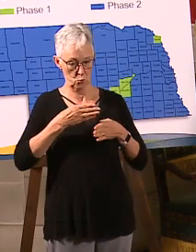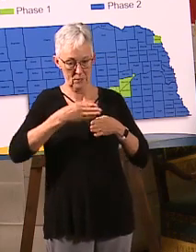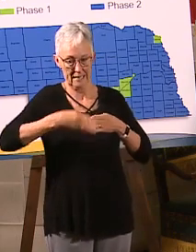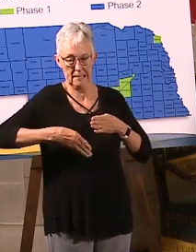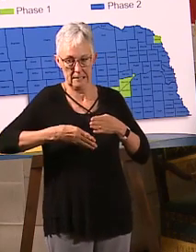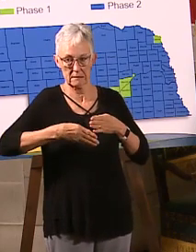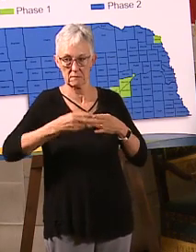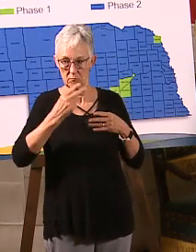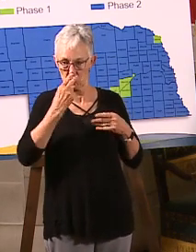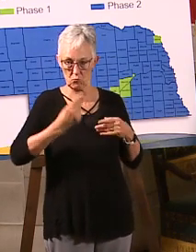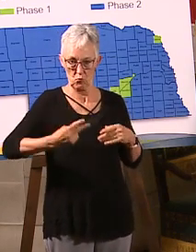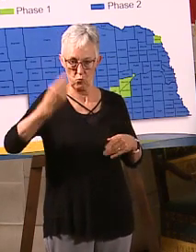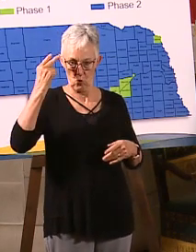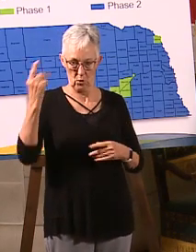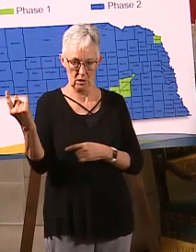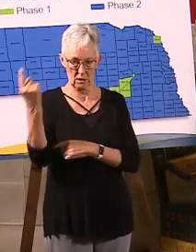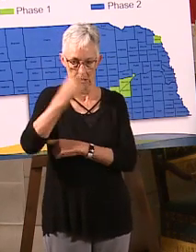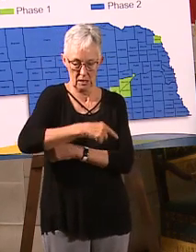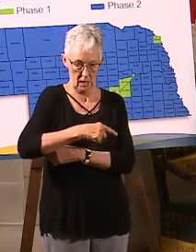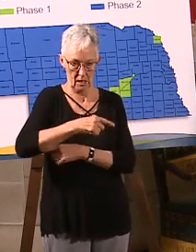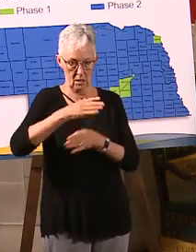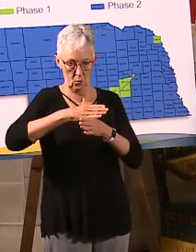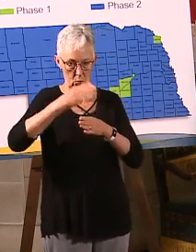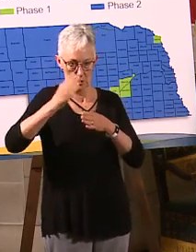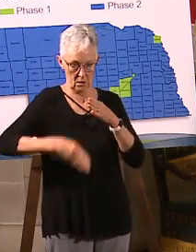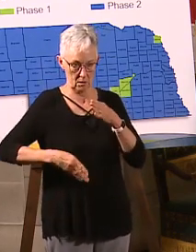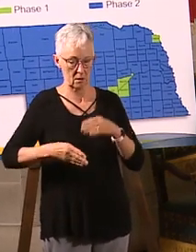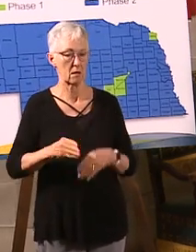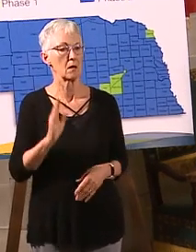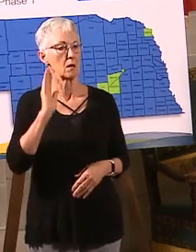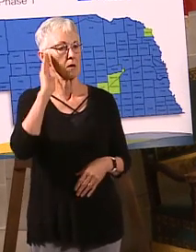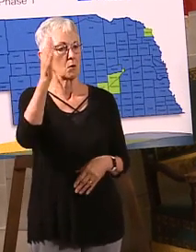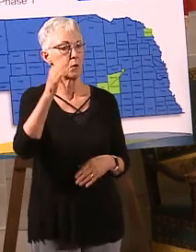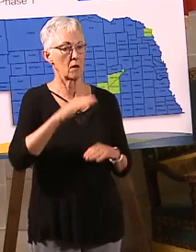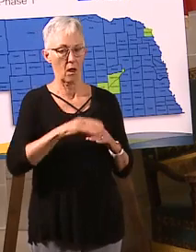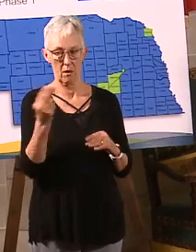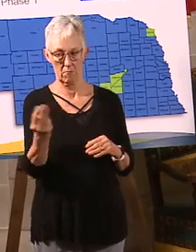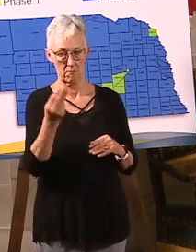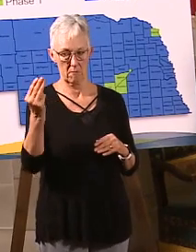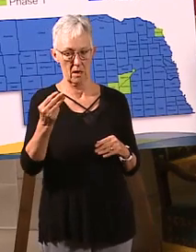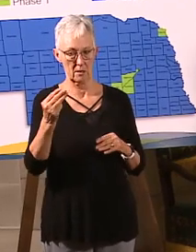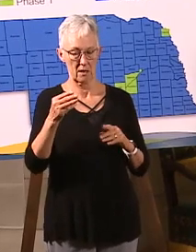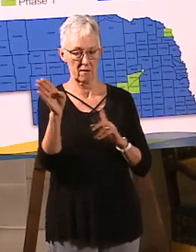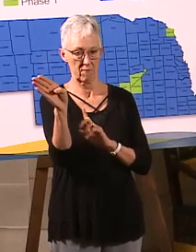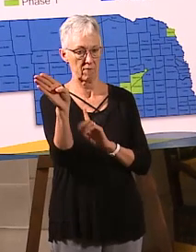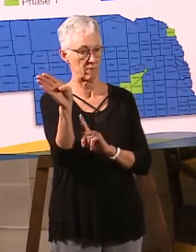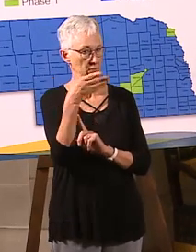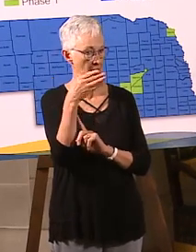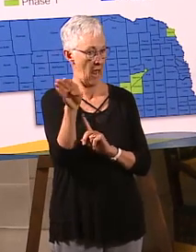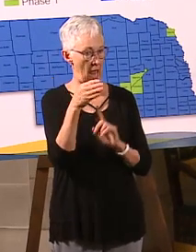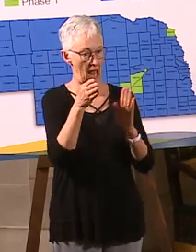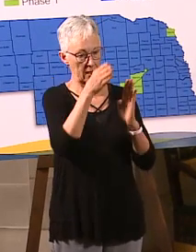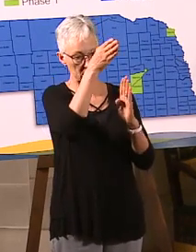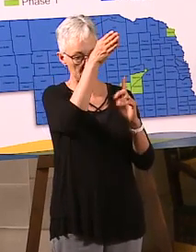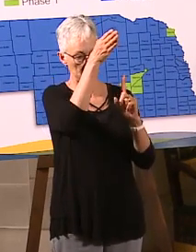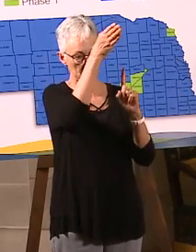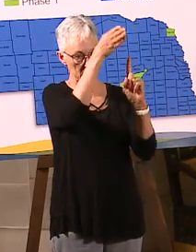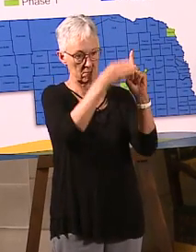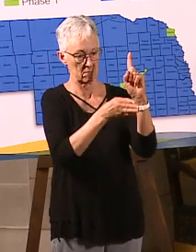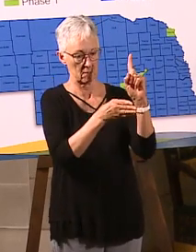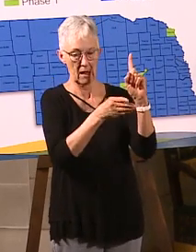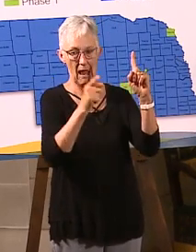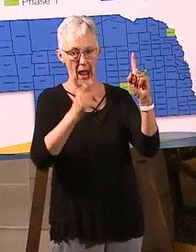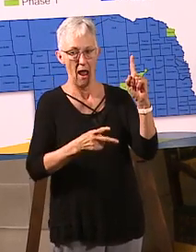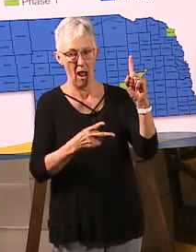Memorial Day. Flags will start flying at half-staff in recognition of the holiday and the men and women who have lost their lives in defending